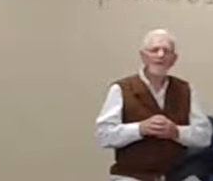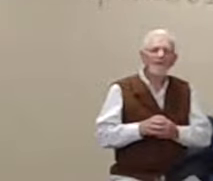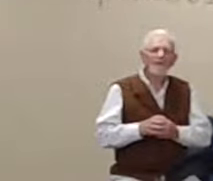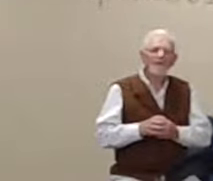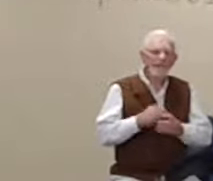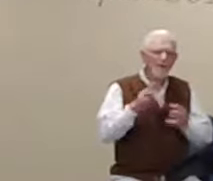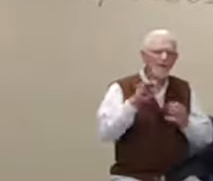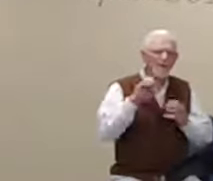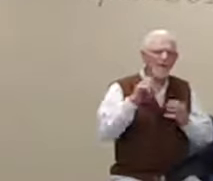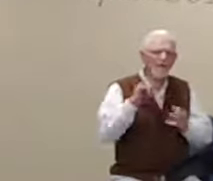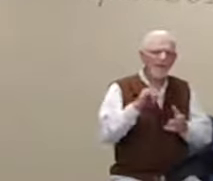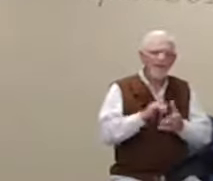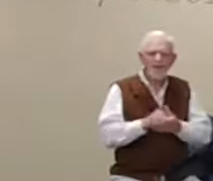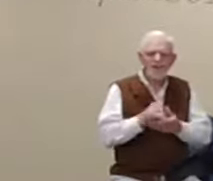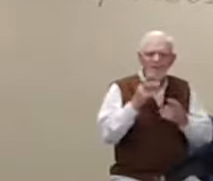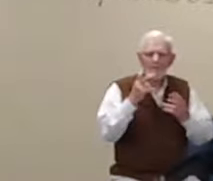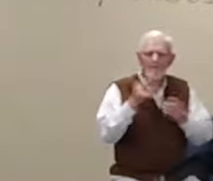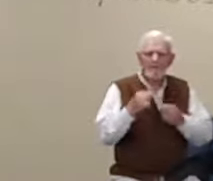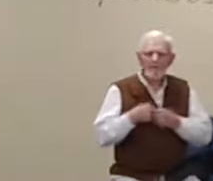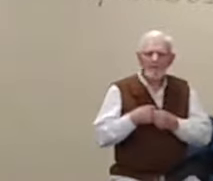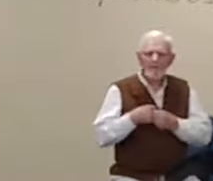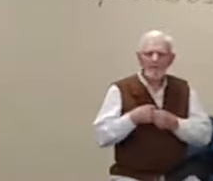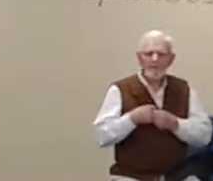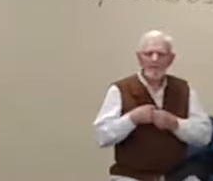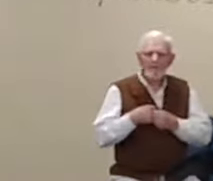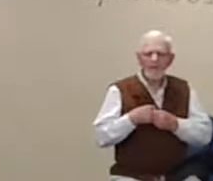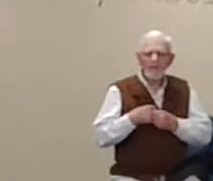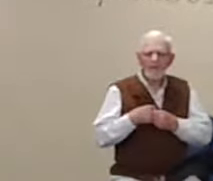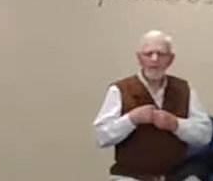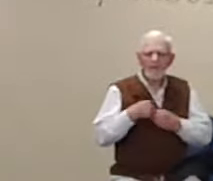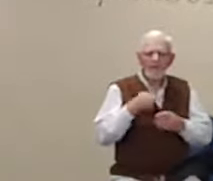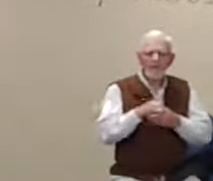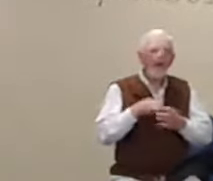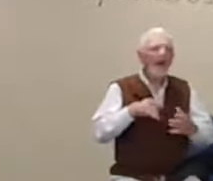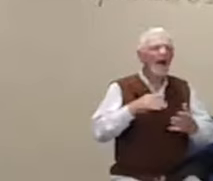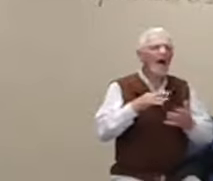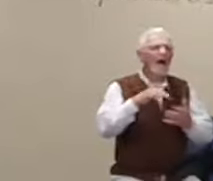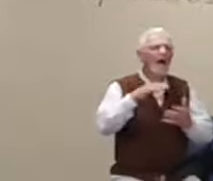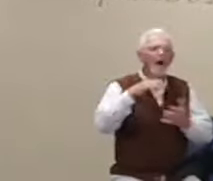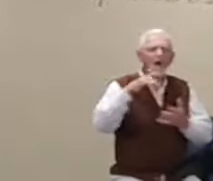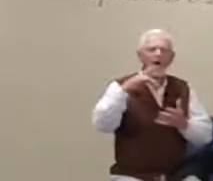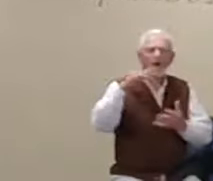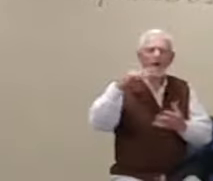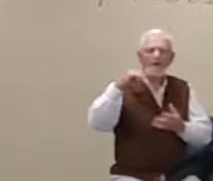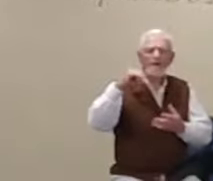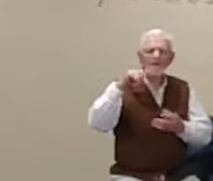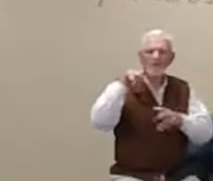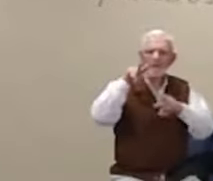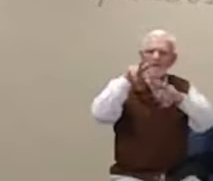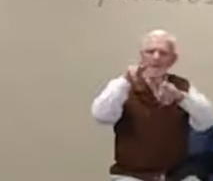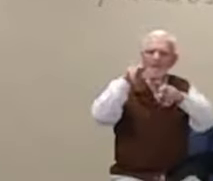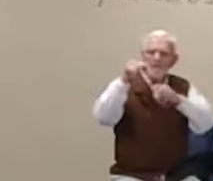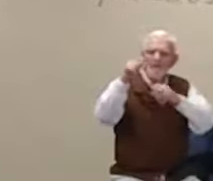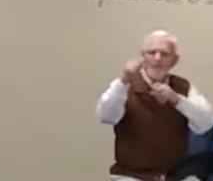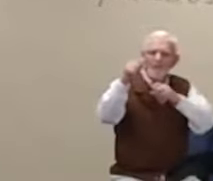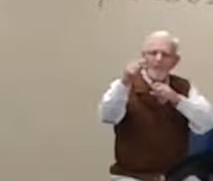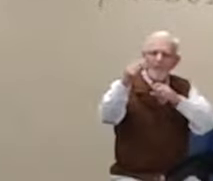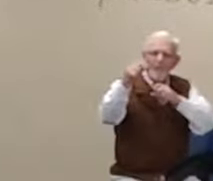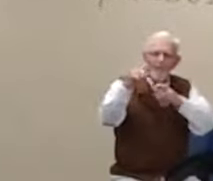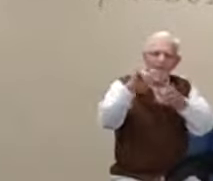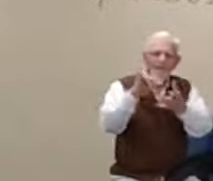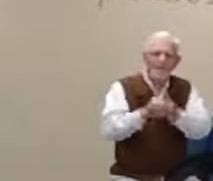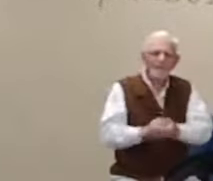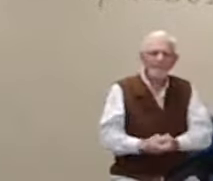I wish they could just see me in my glory. I'm looking forward to it.